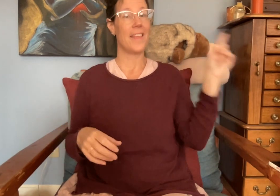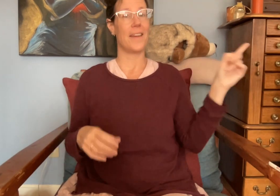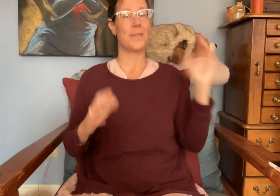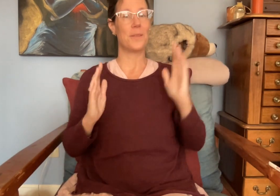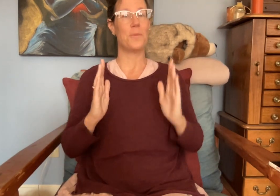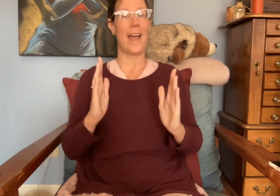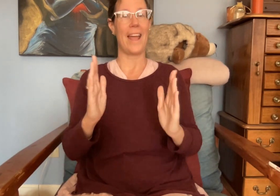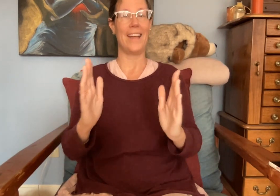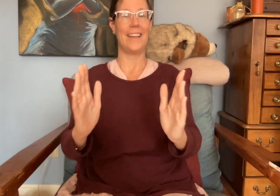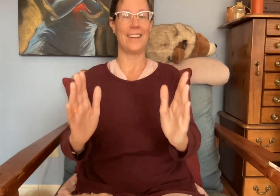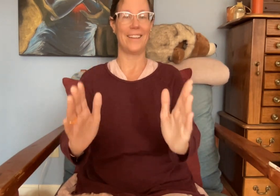There's a way.